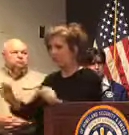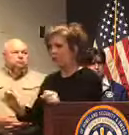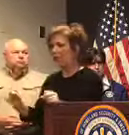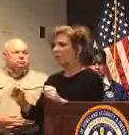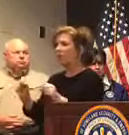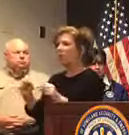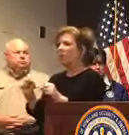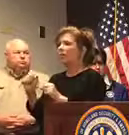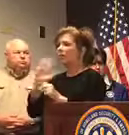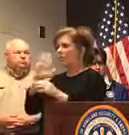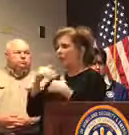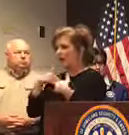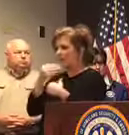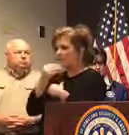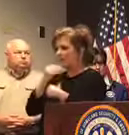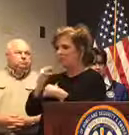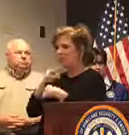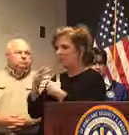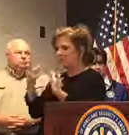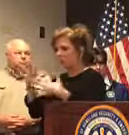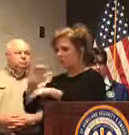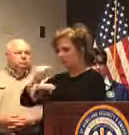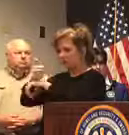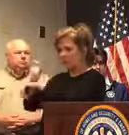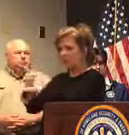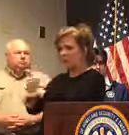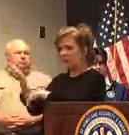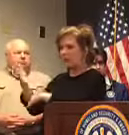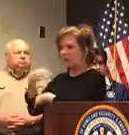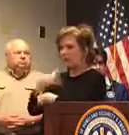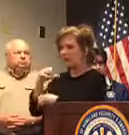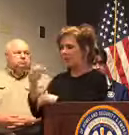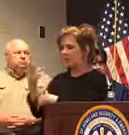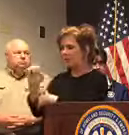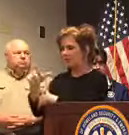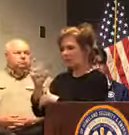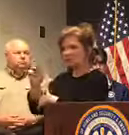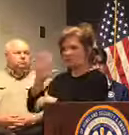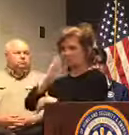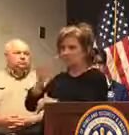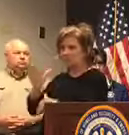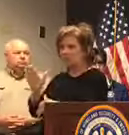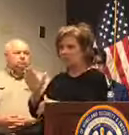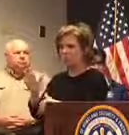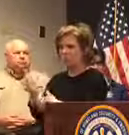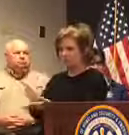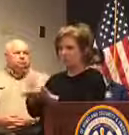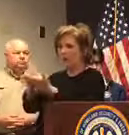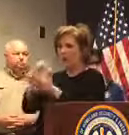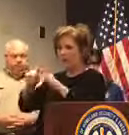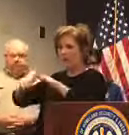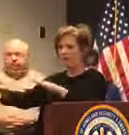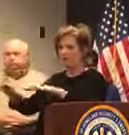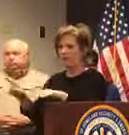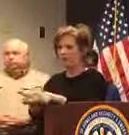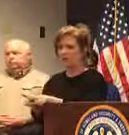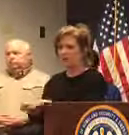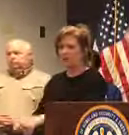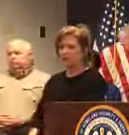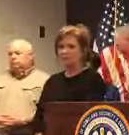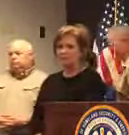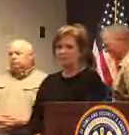We'll have commodities set up. We'll be assisting with shelter operations and evacuations. And that's our upset. Thank you very much. Yes,